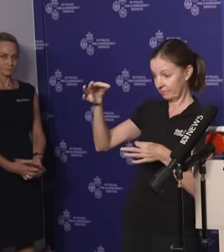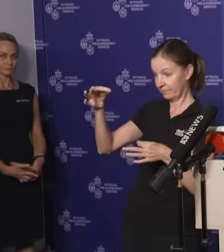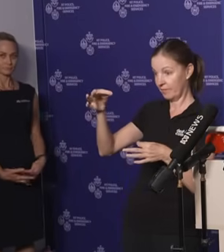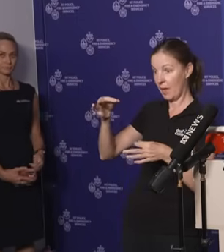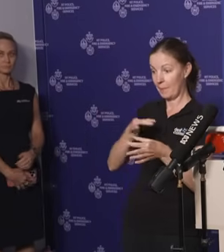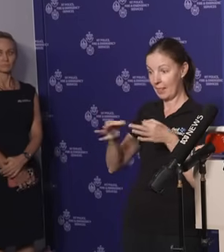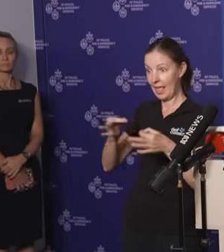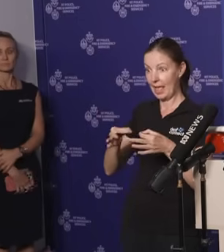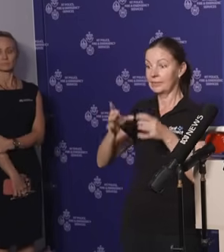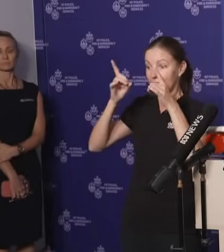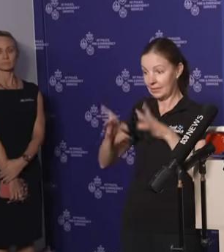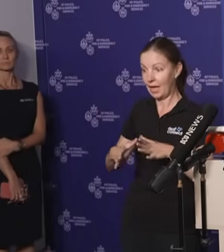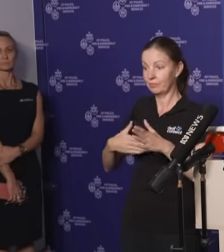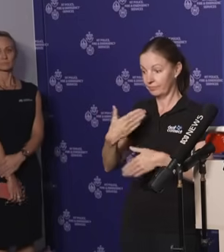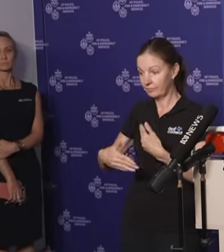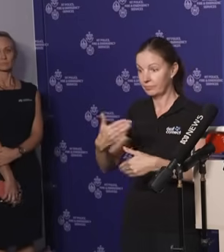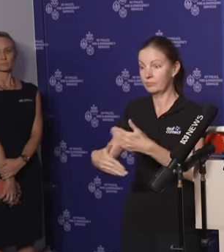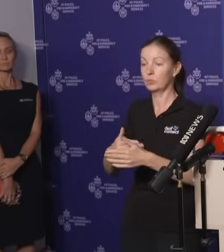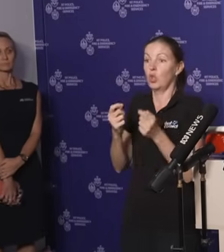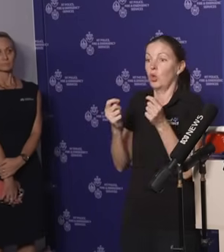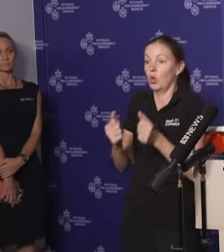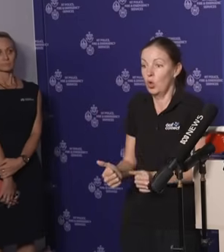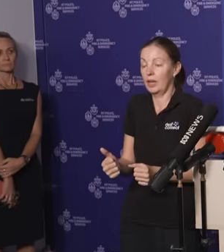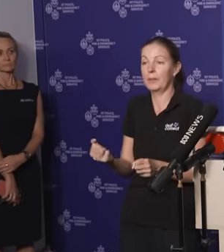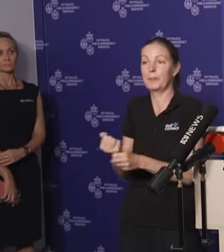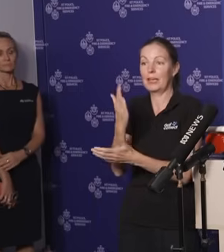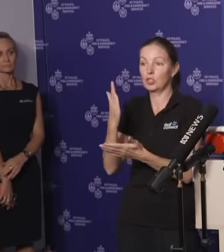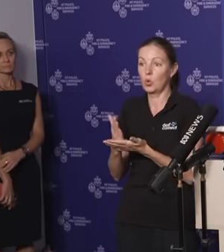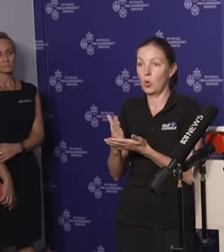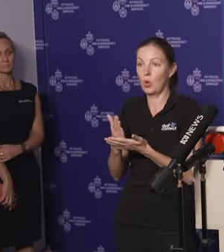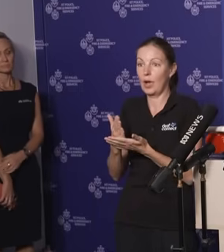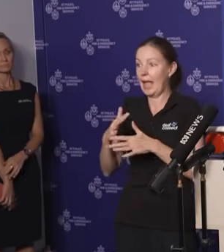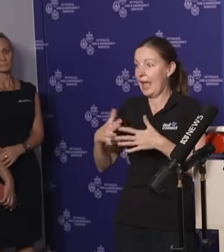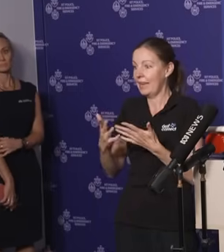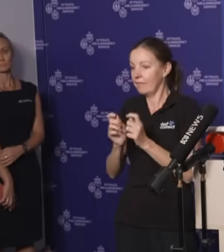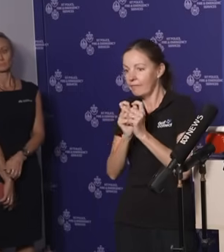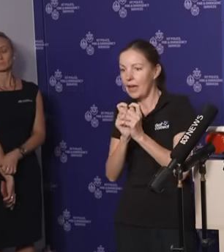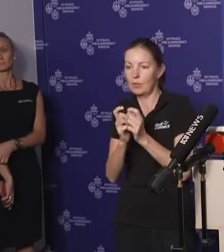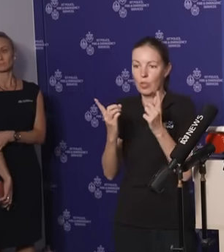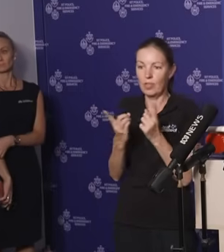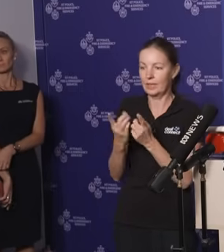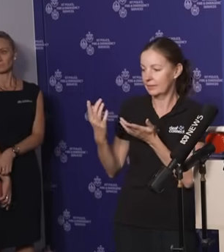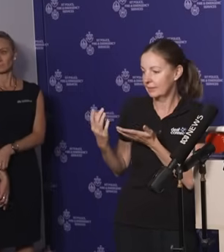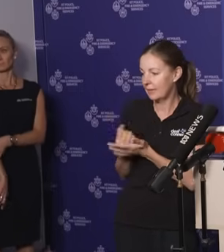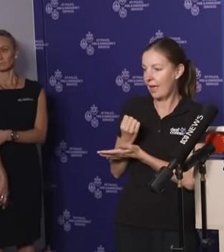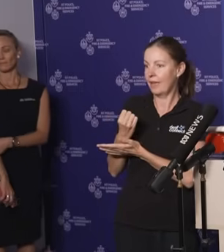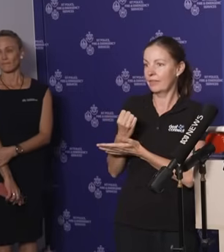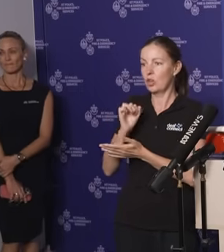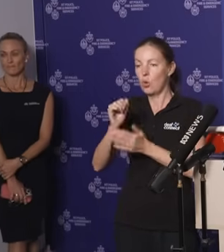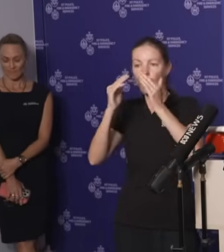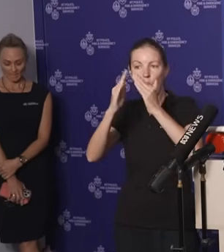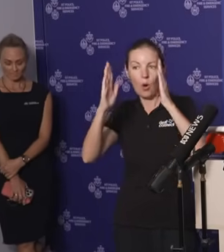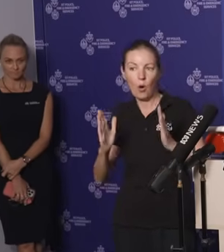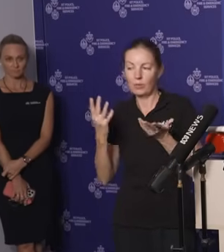early, make sure that your valuables are secured and that your home is secured, and be